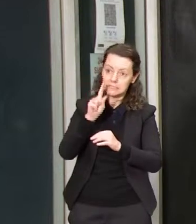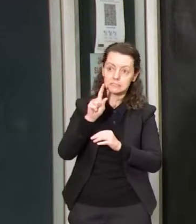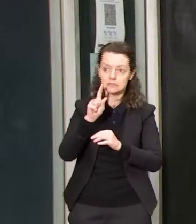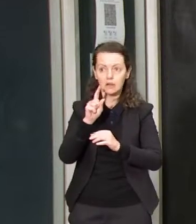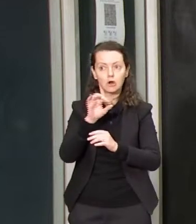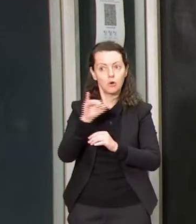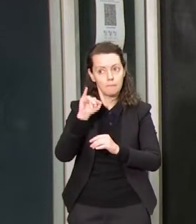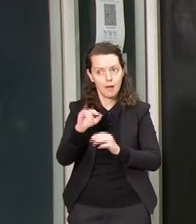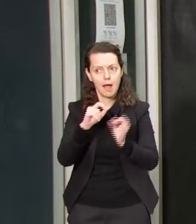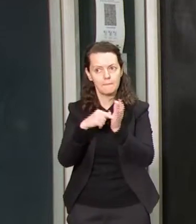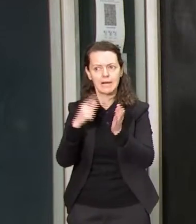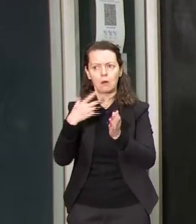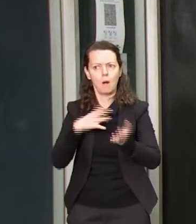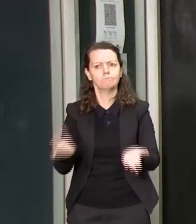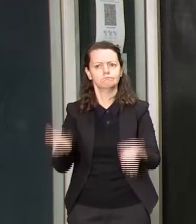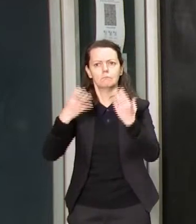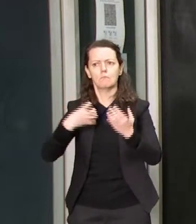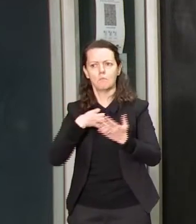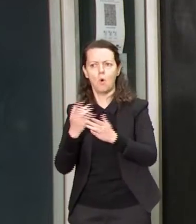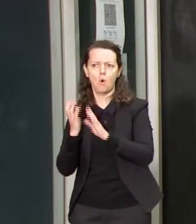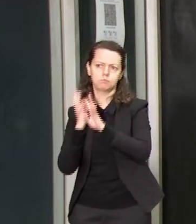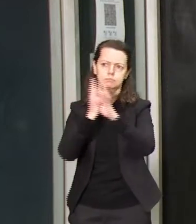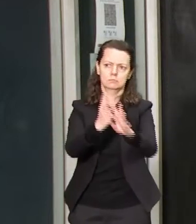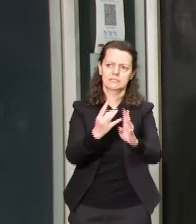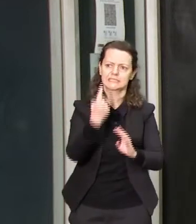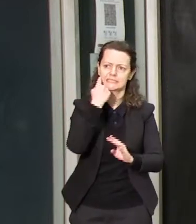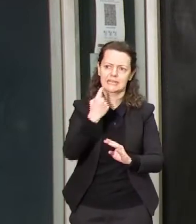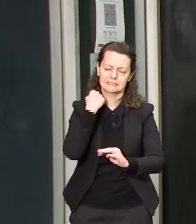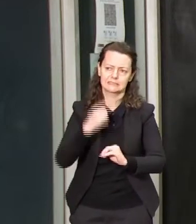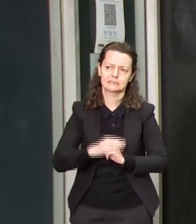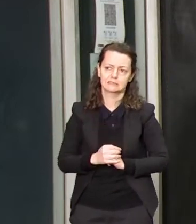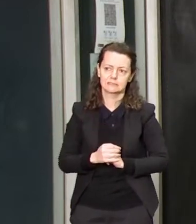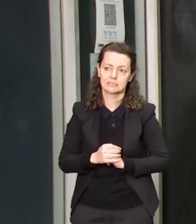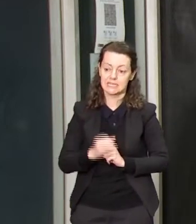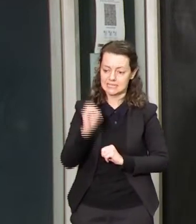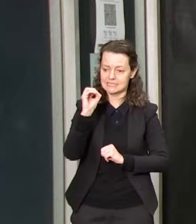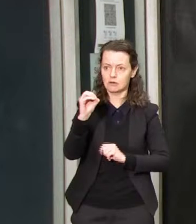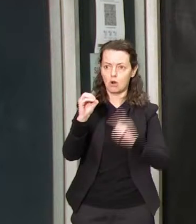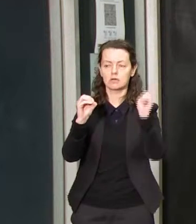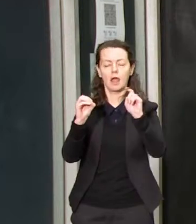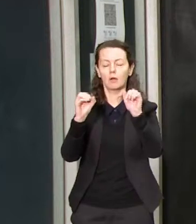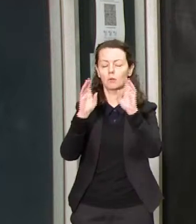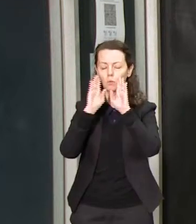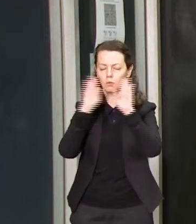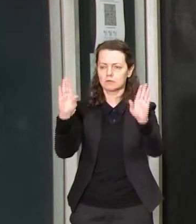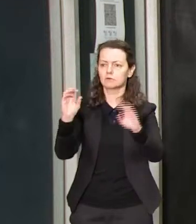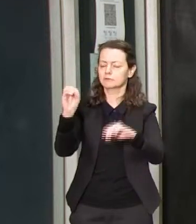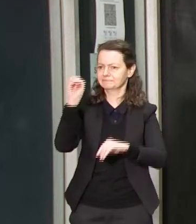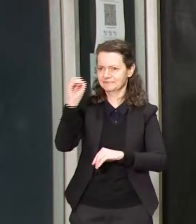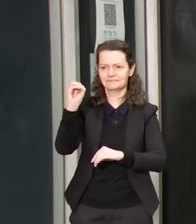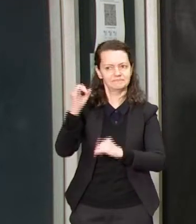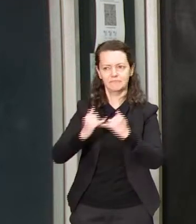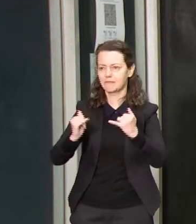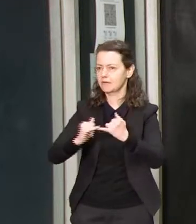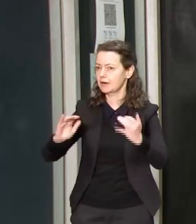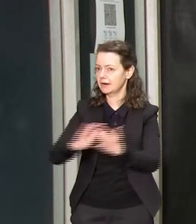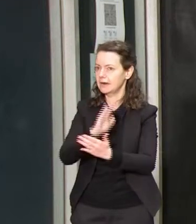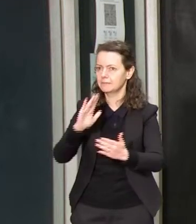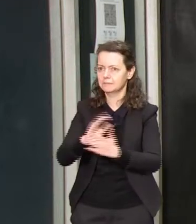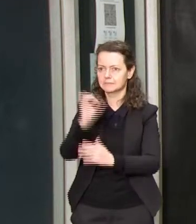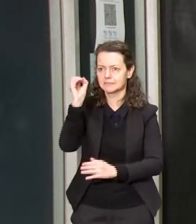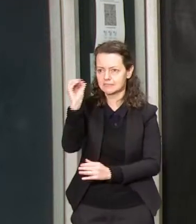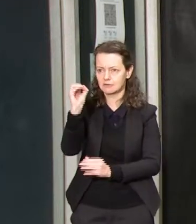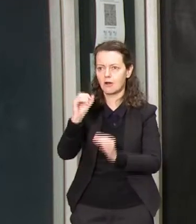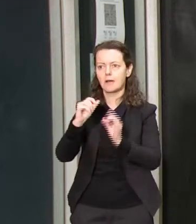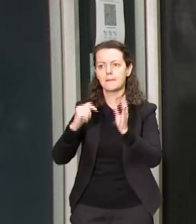We're kind of at the halfway point in many respects. A day of zero is terrific. We've got a lot to run for all of those